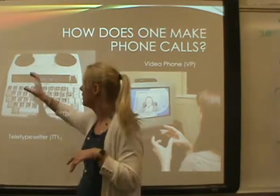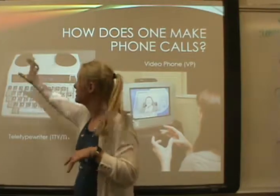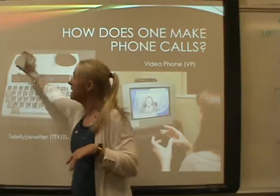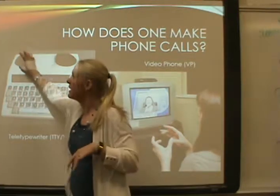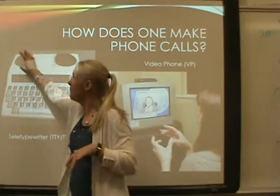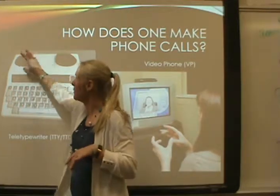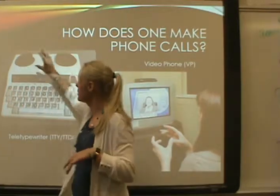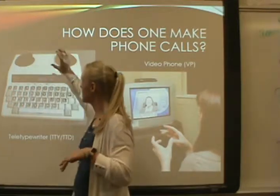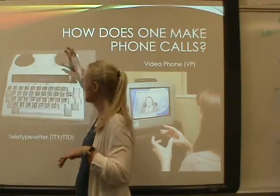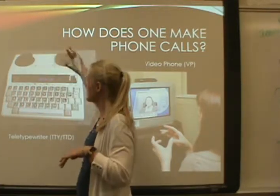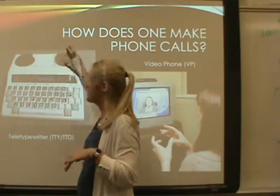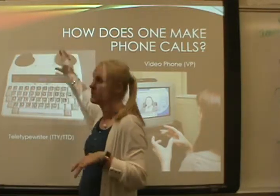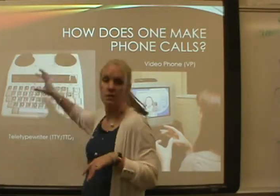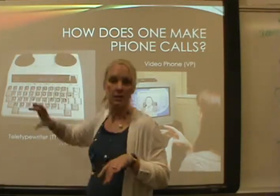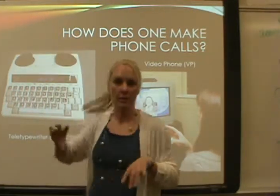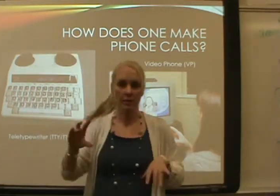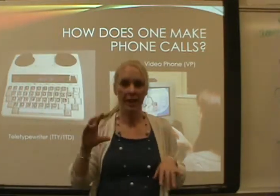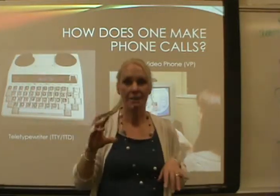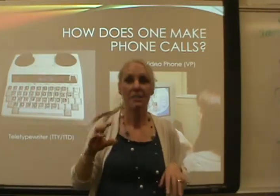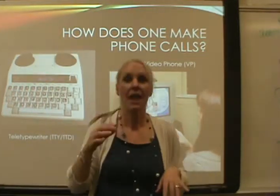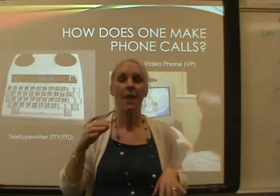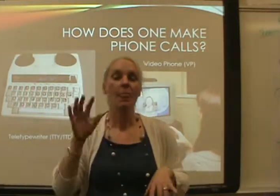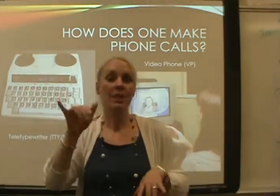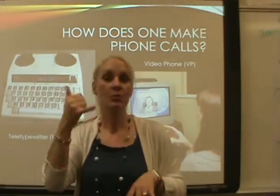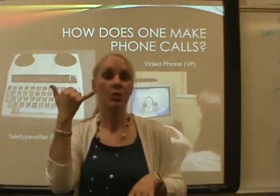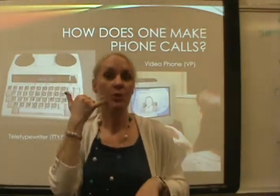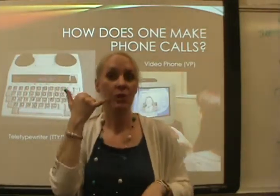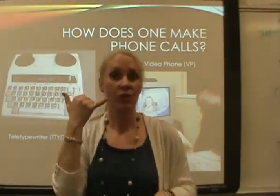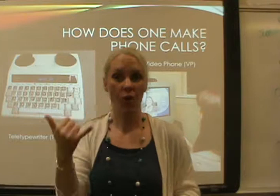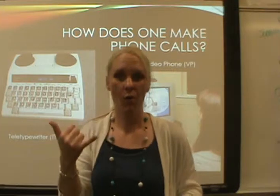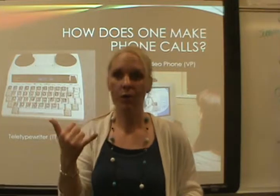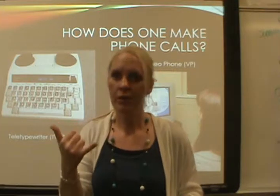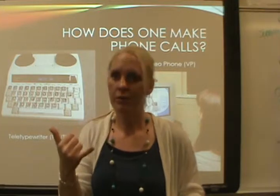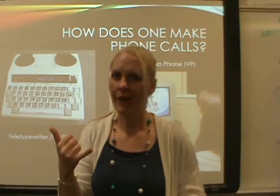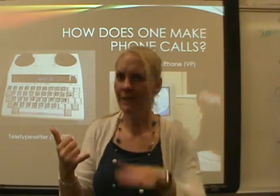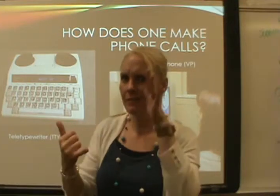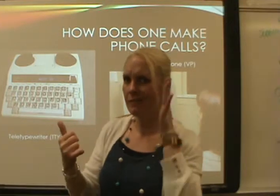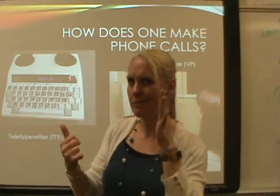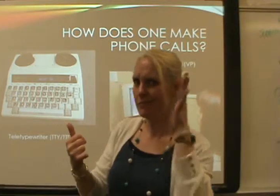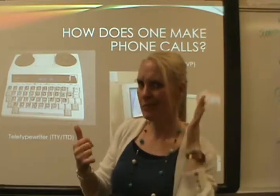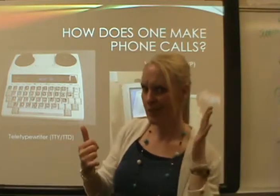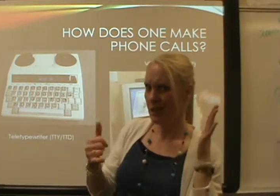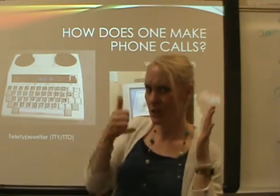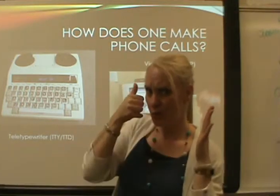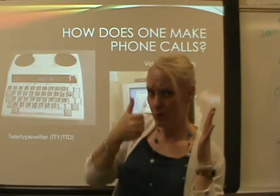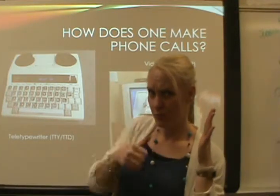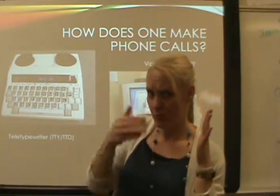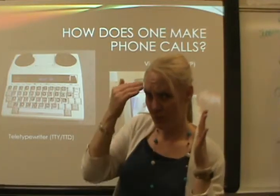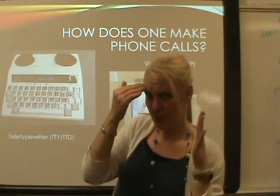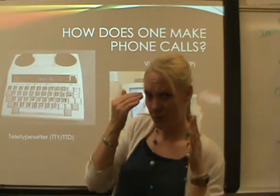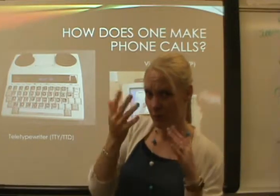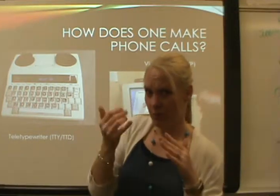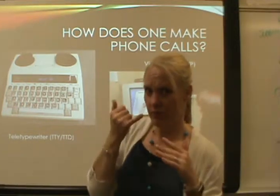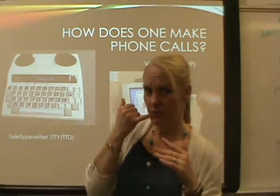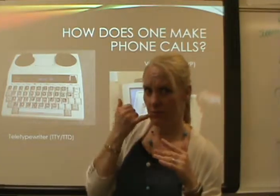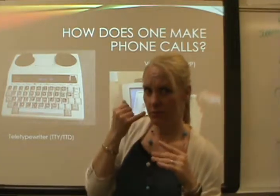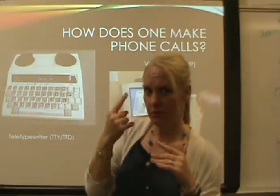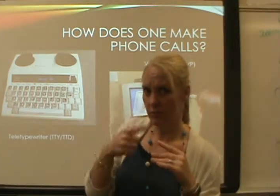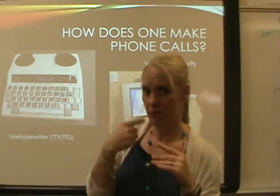See the couplers? Right? That's where you put your phone, right? Do you know what a phone looks